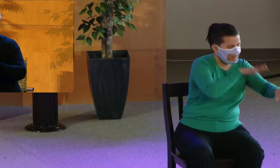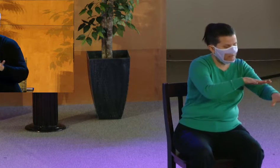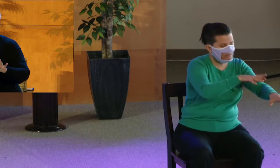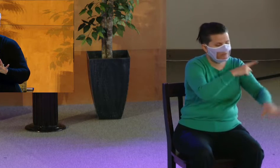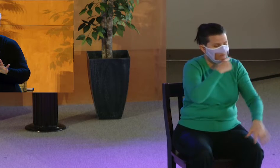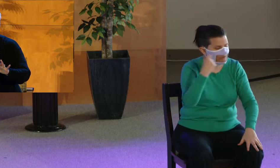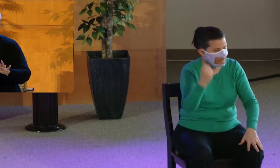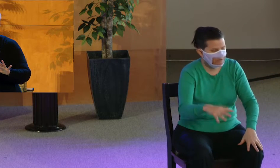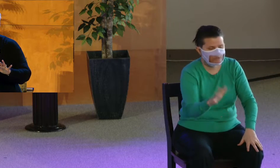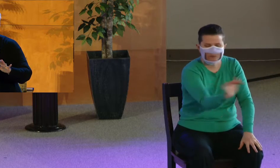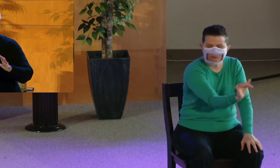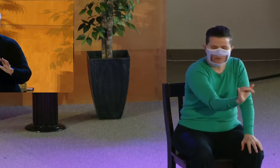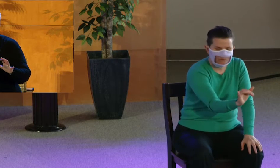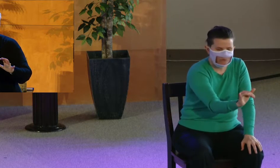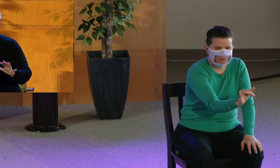Awakening,